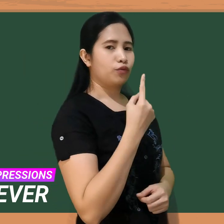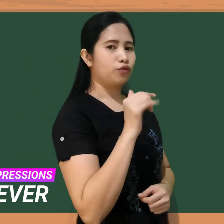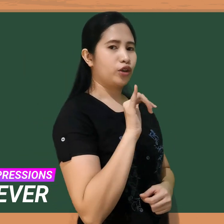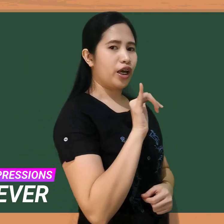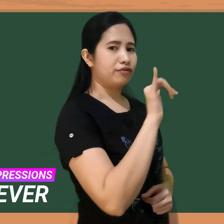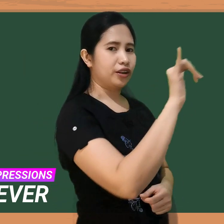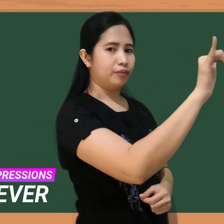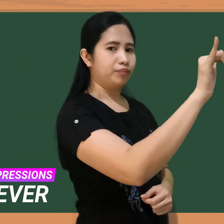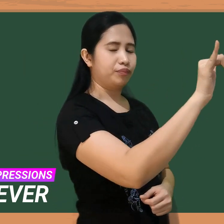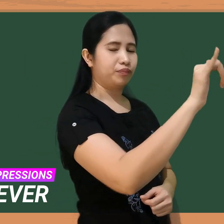Forever.